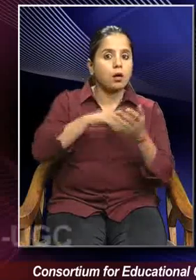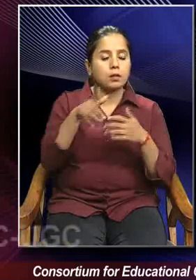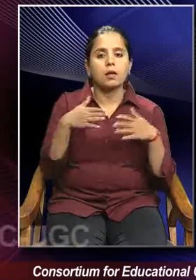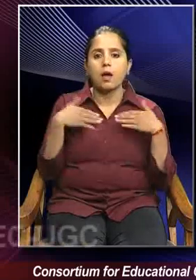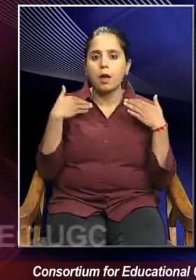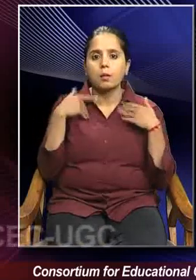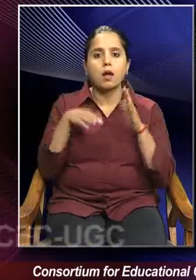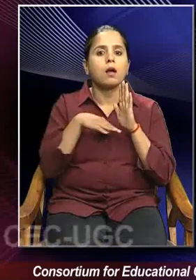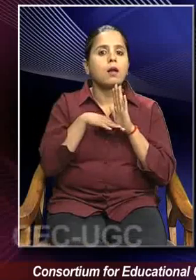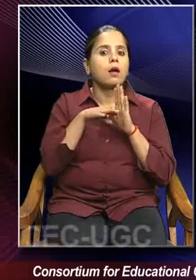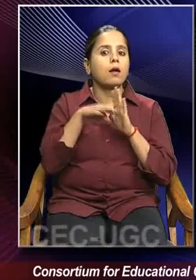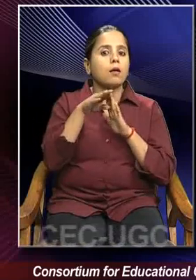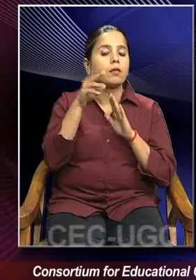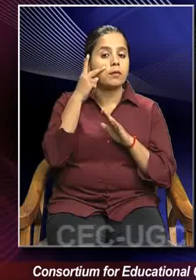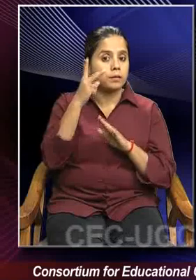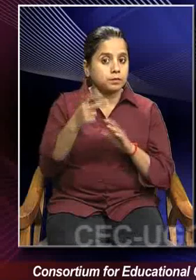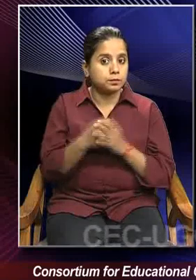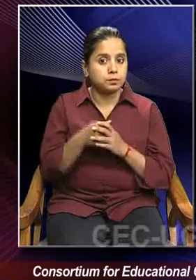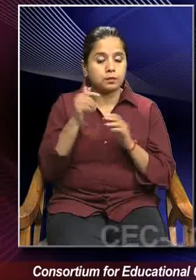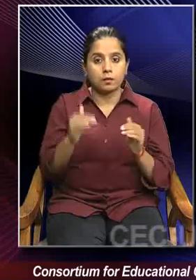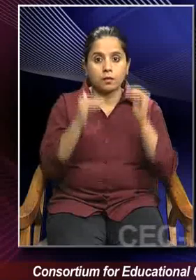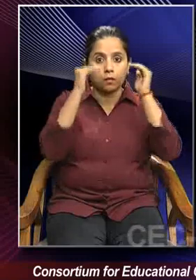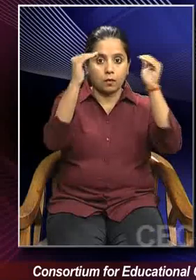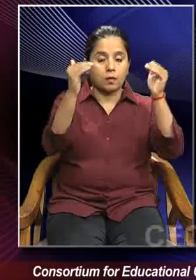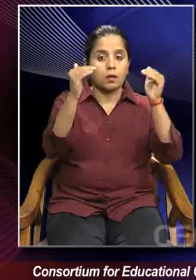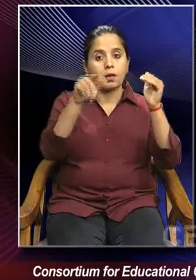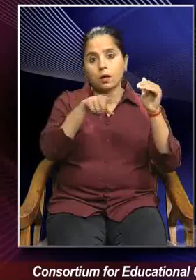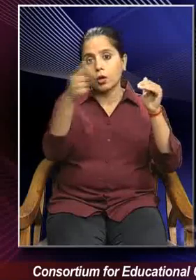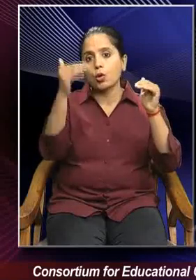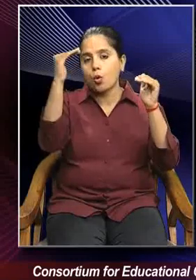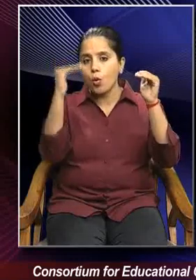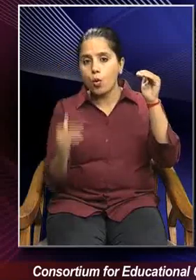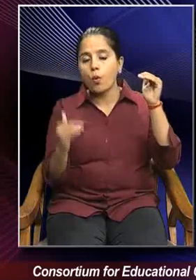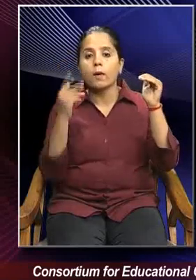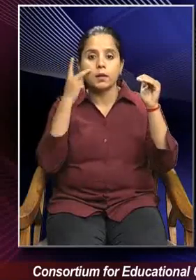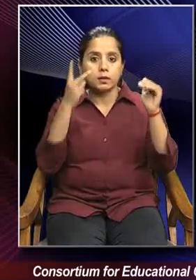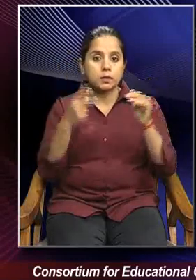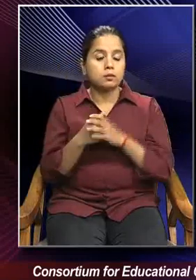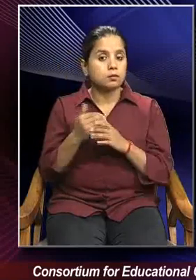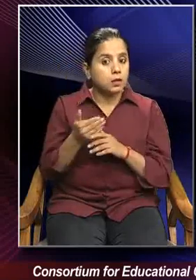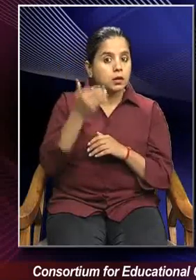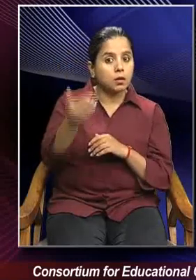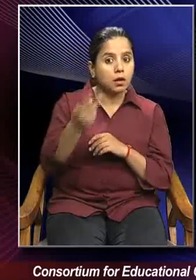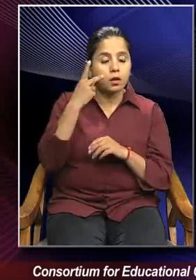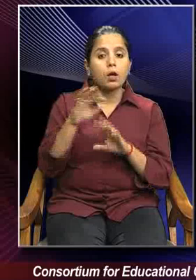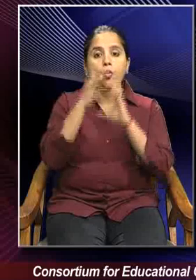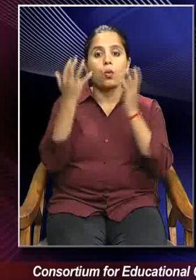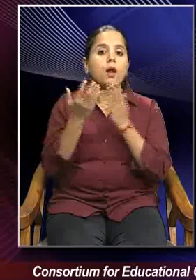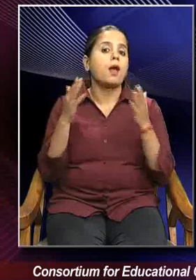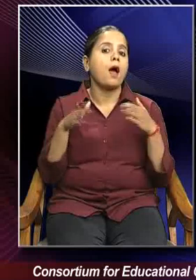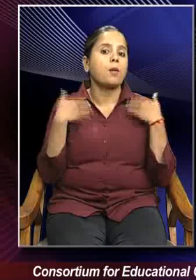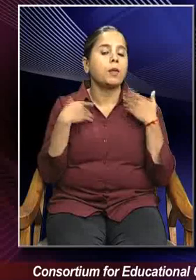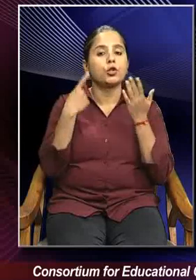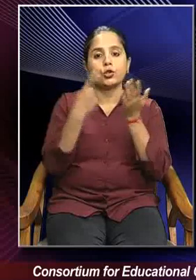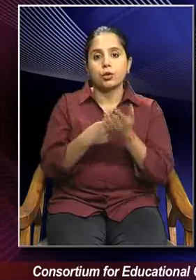happiness levels from highest to the lowest. And then the World Happiness